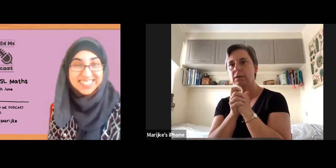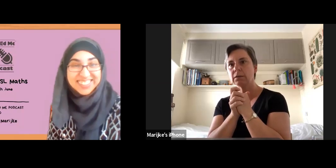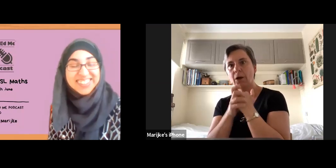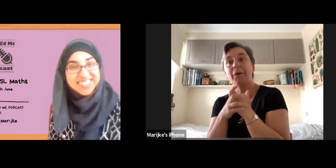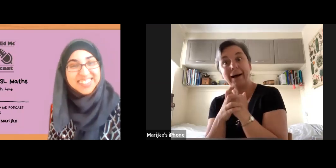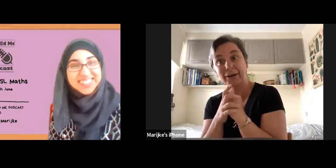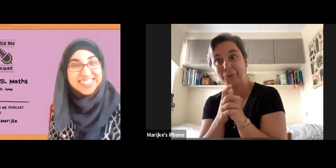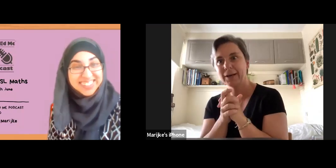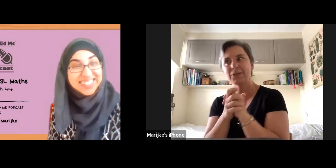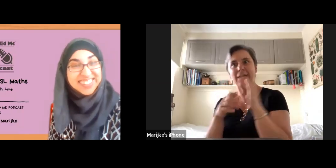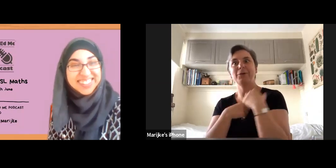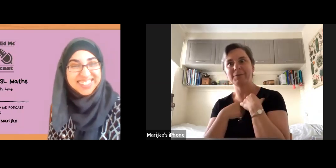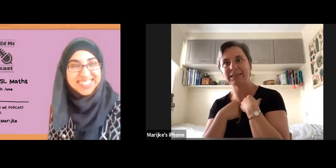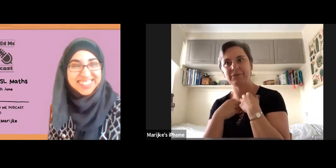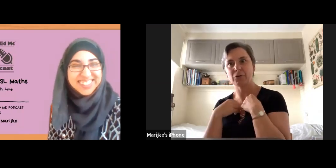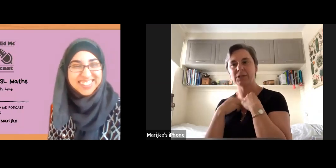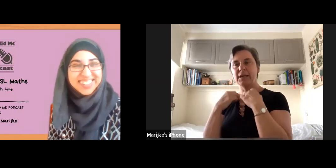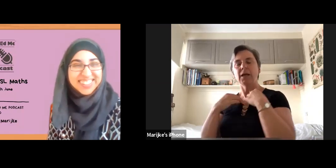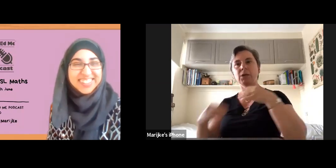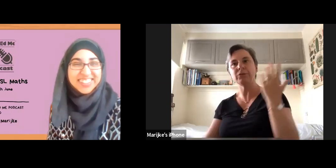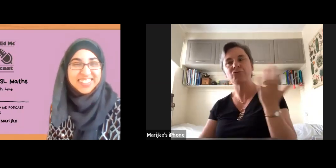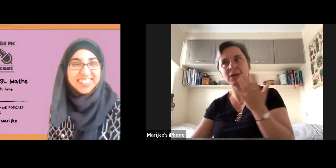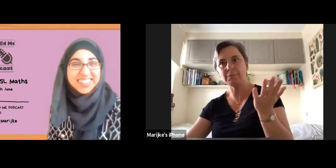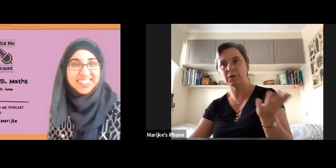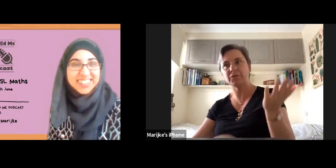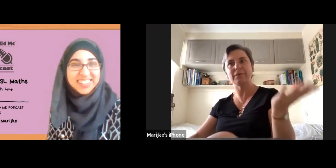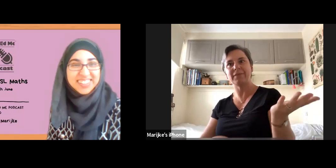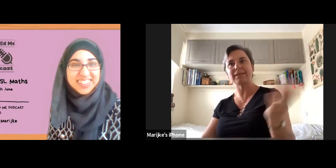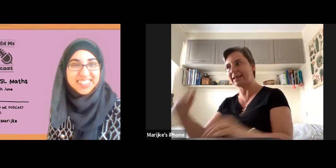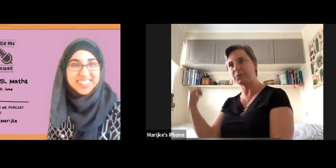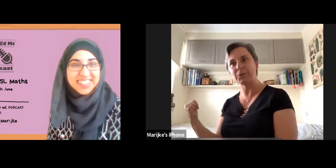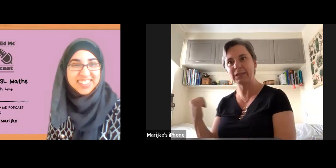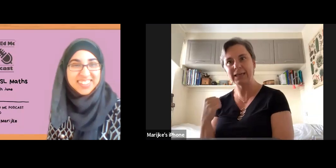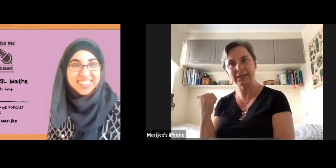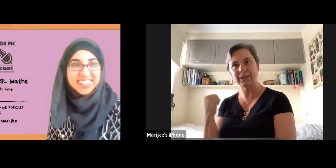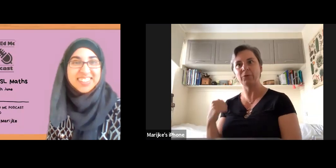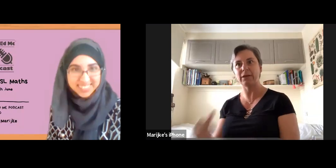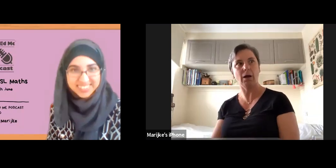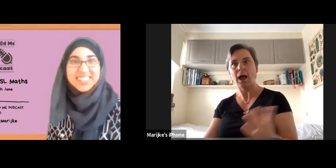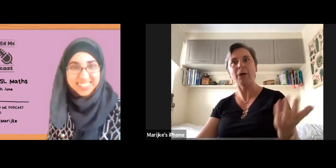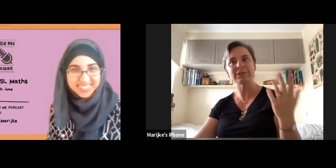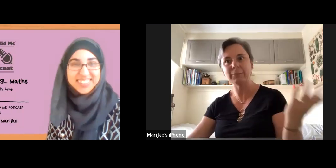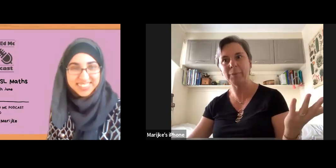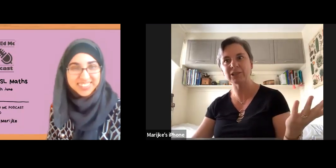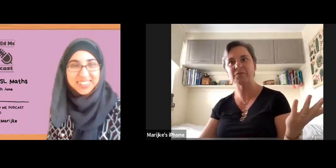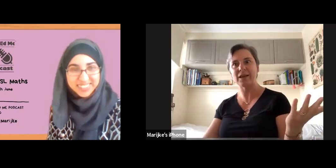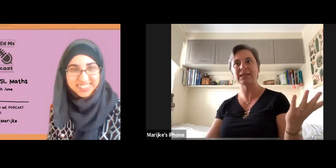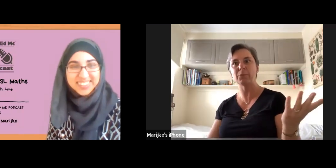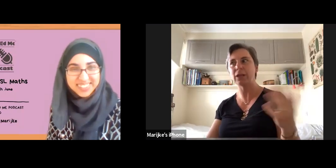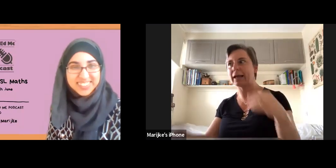No, I know. So that was a massive shock to me. You wouldn't dream of doing the thing that the kids were doing here. I was telling my Belgian friends, and they were like,